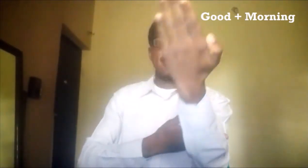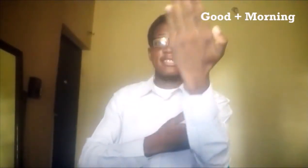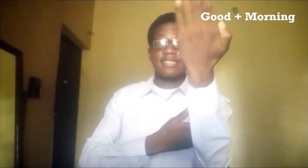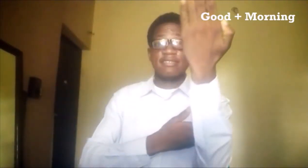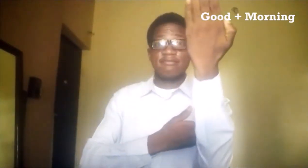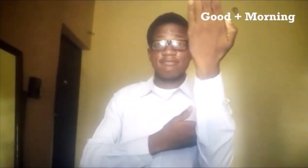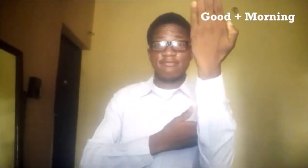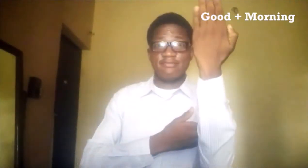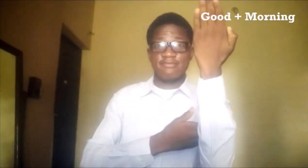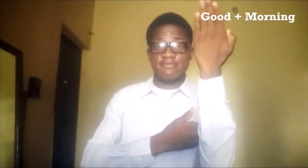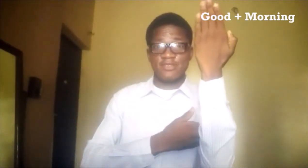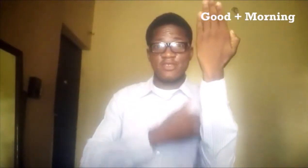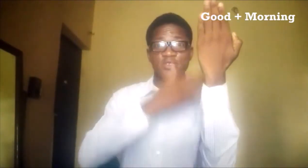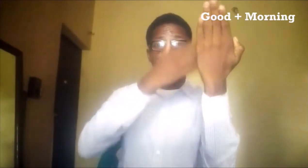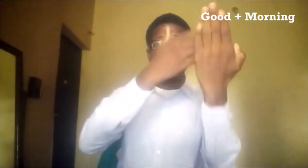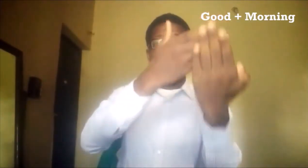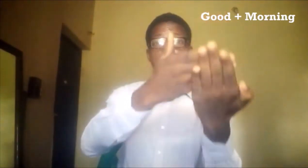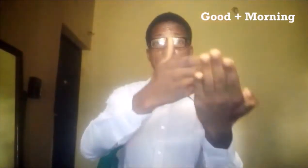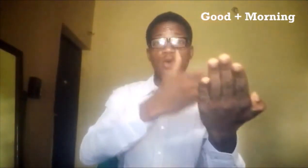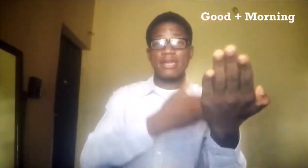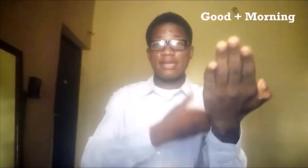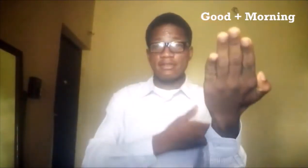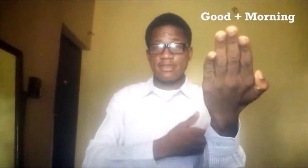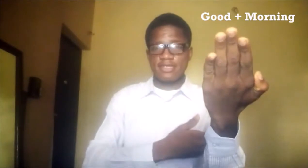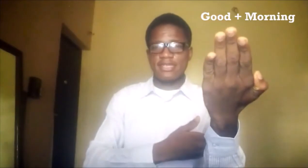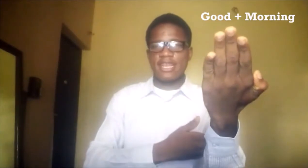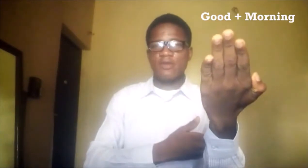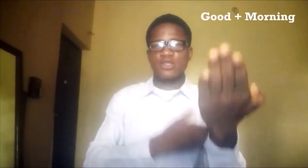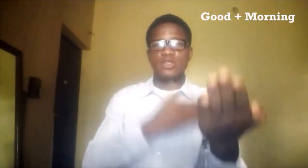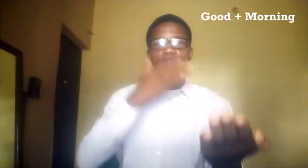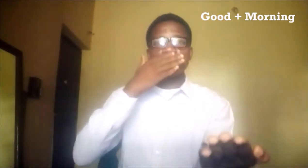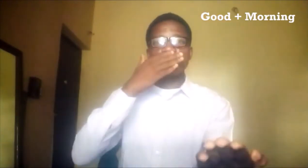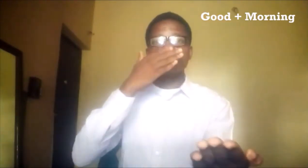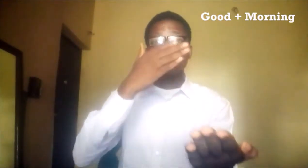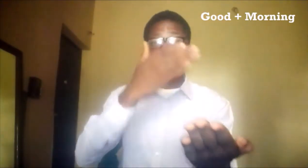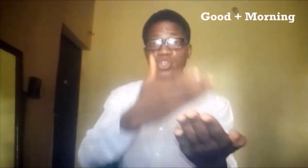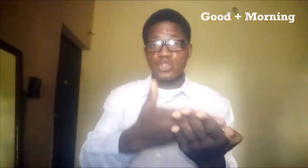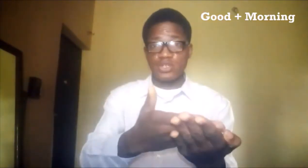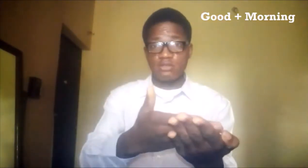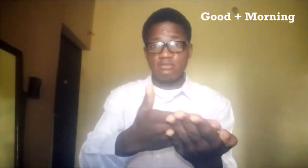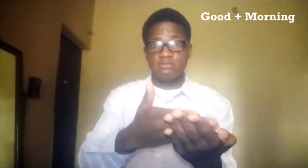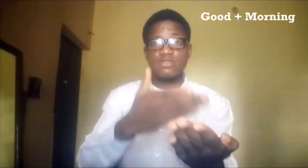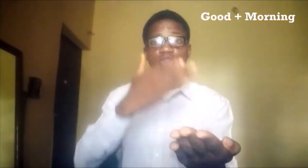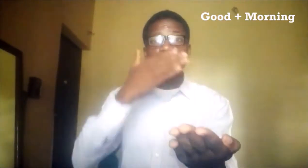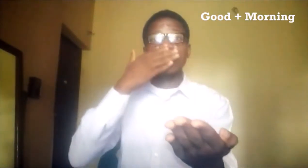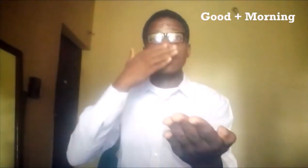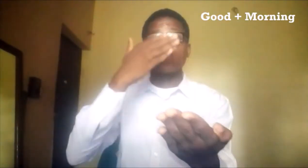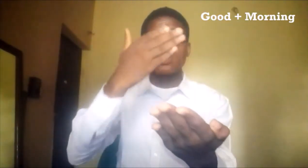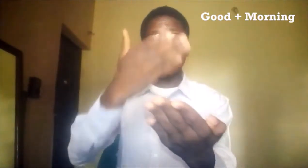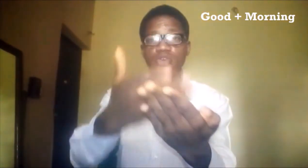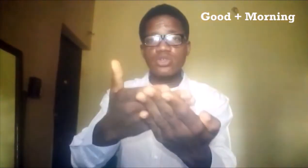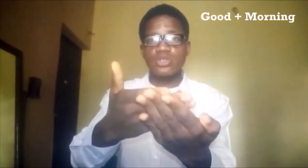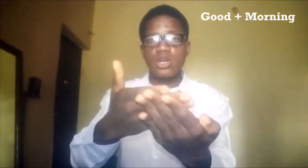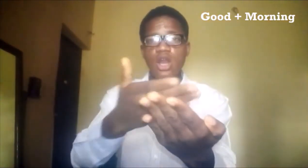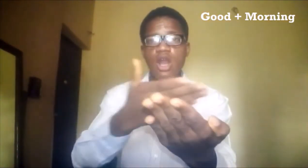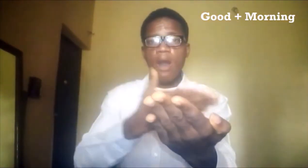rising. So morning in sign language. So this is good. So good